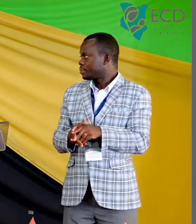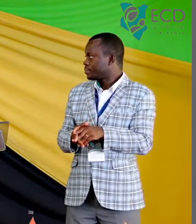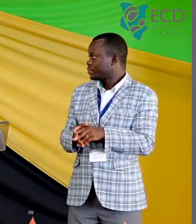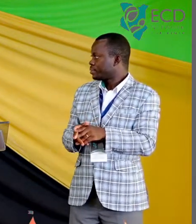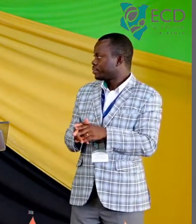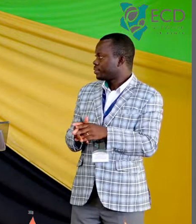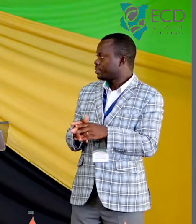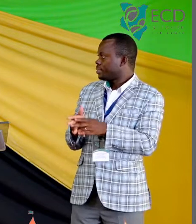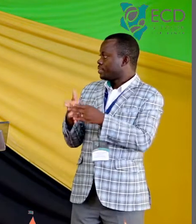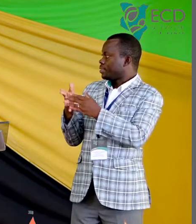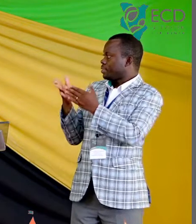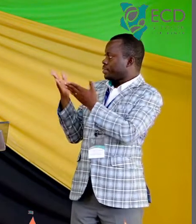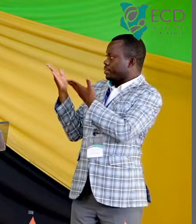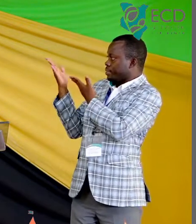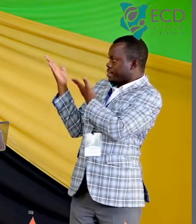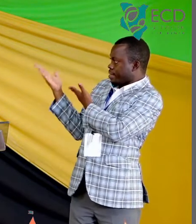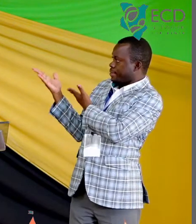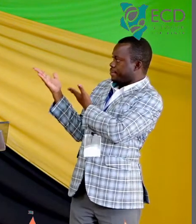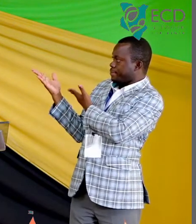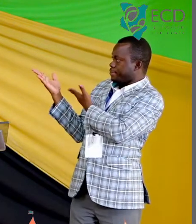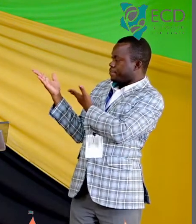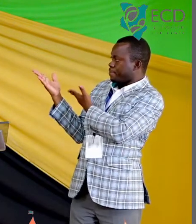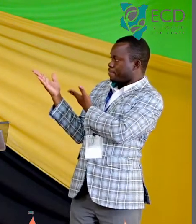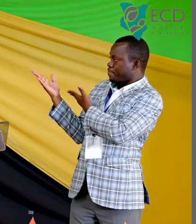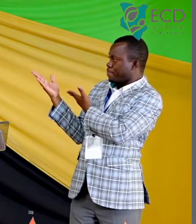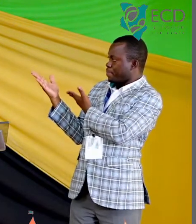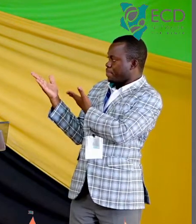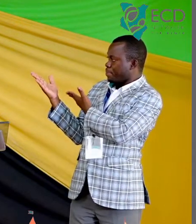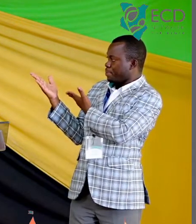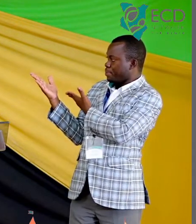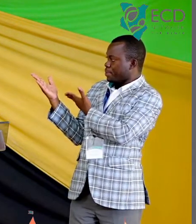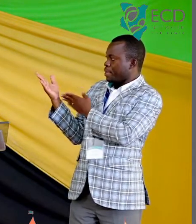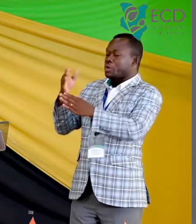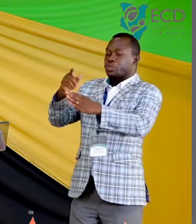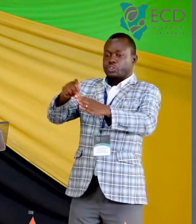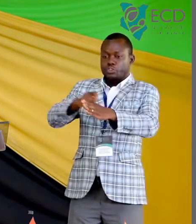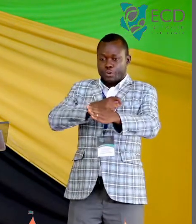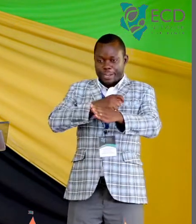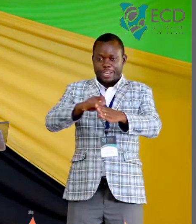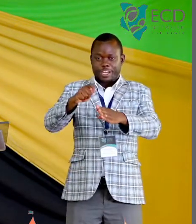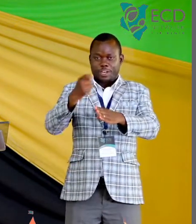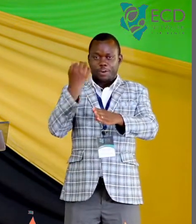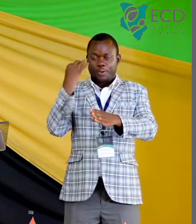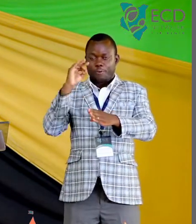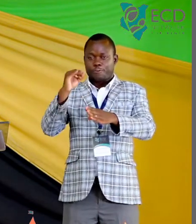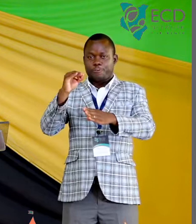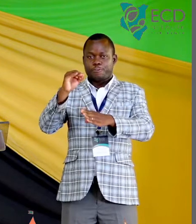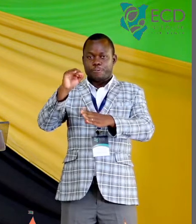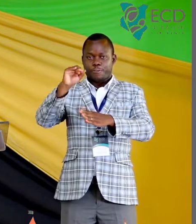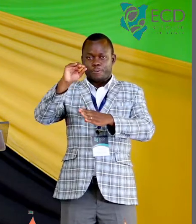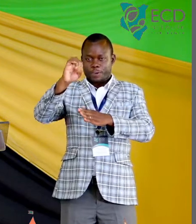That is distribution. That's training of those ECD teachers, I think.